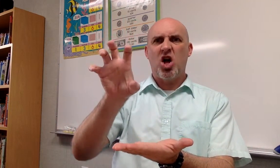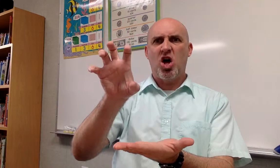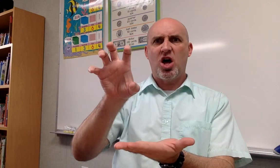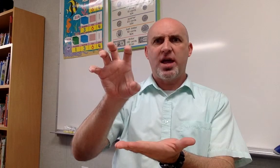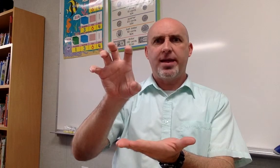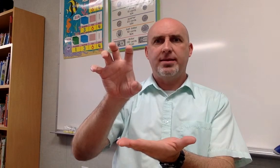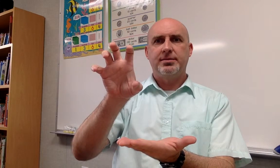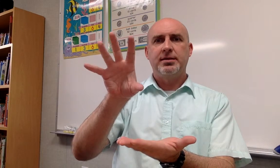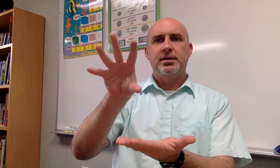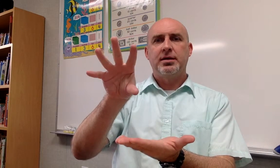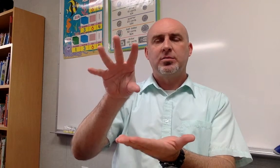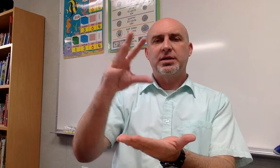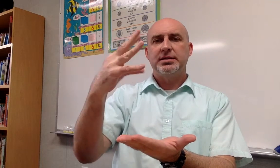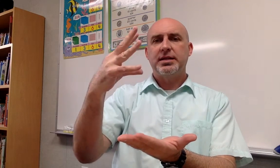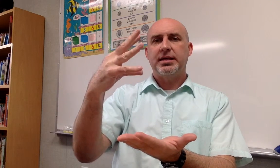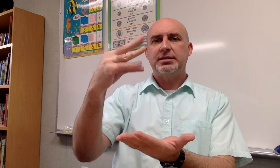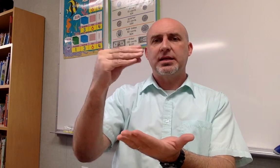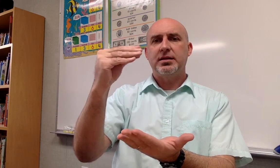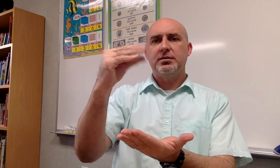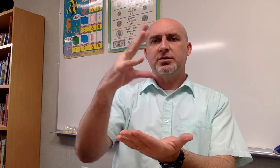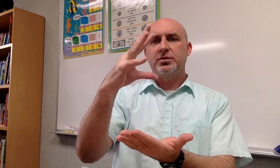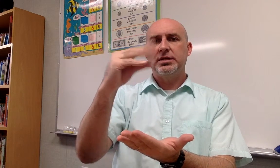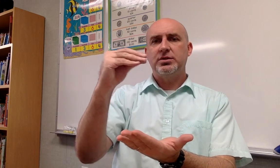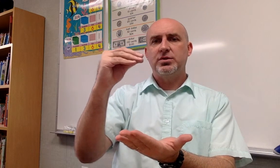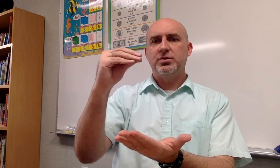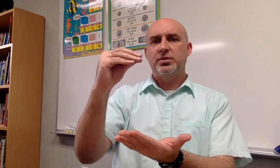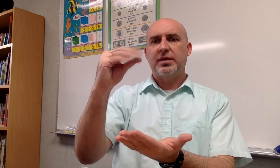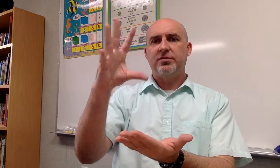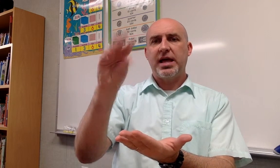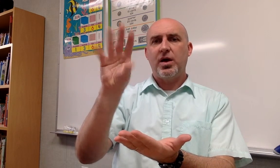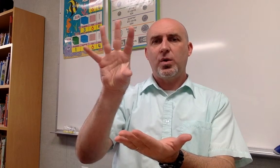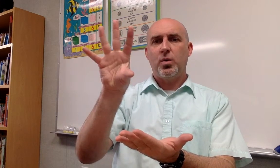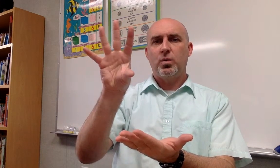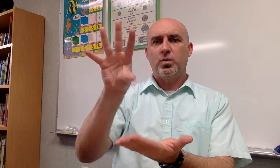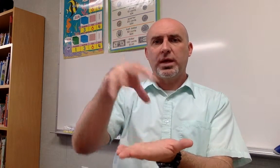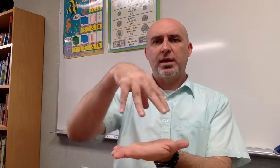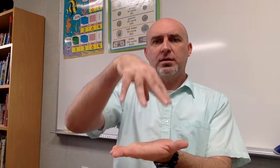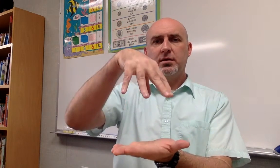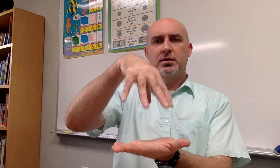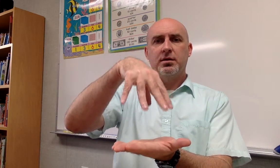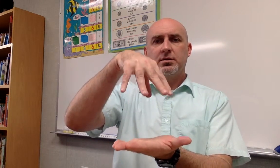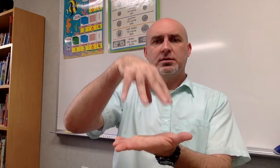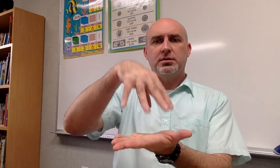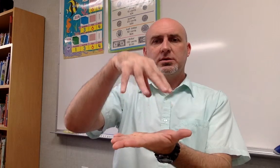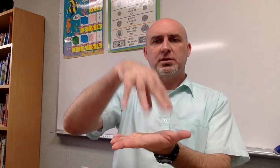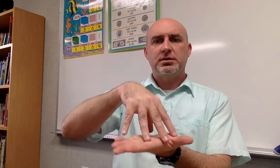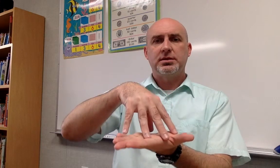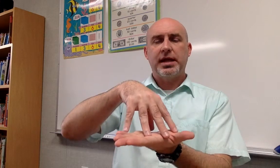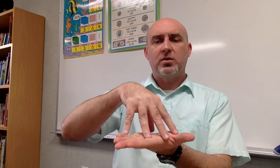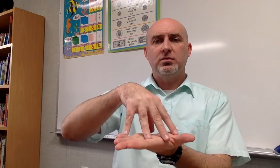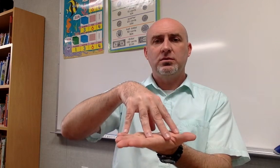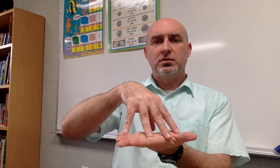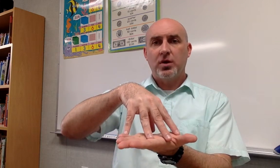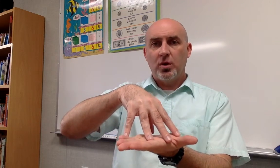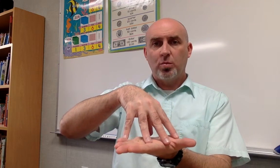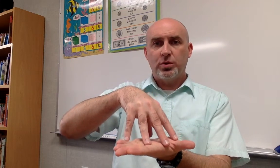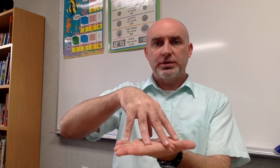claw hand, but it's like it's going to turn into that flat O, okay? Starts down, pulls